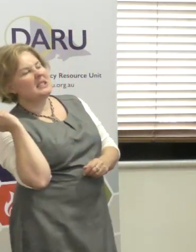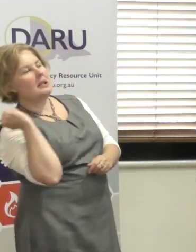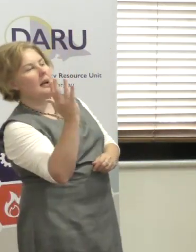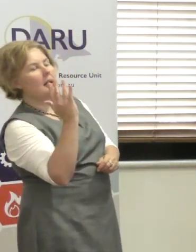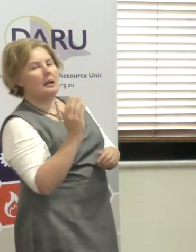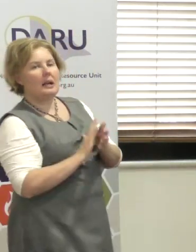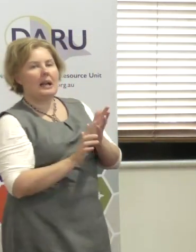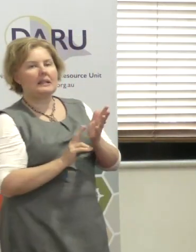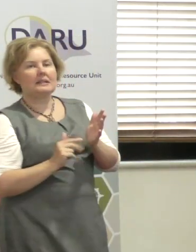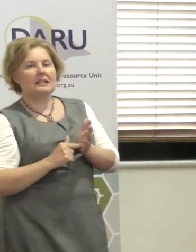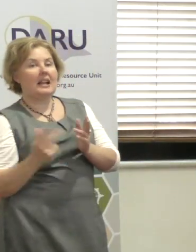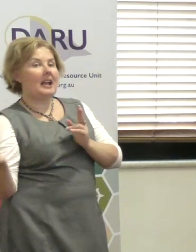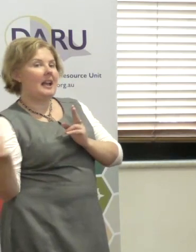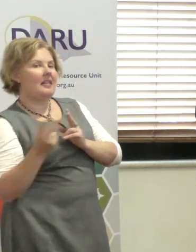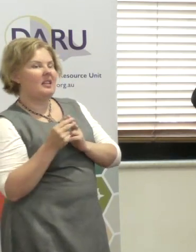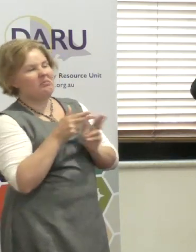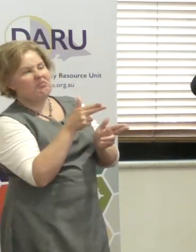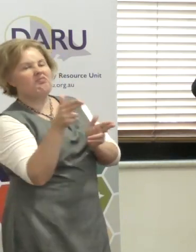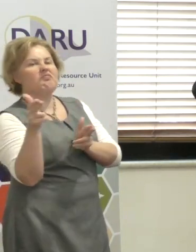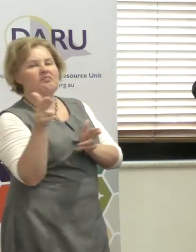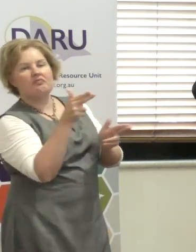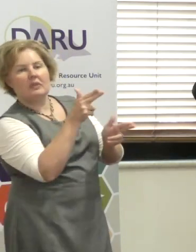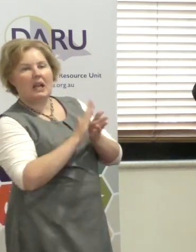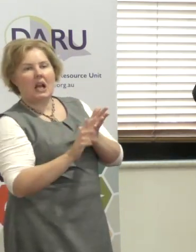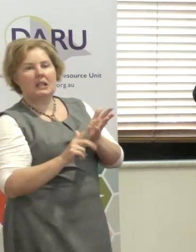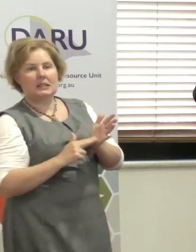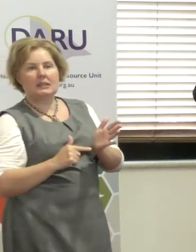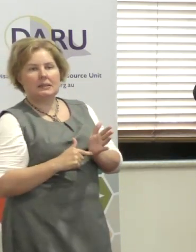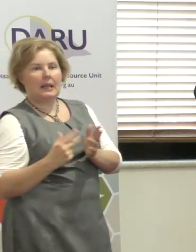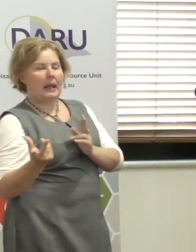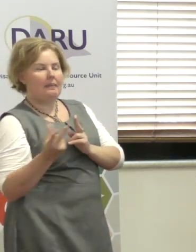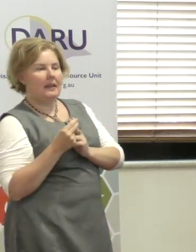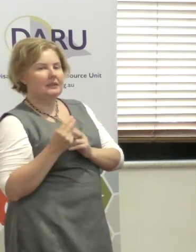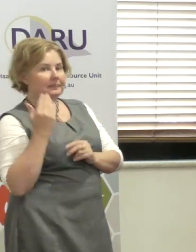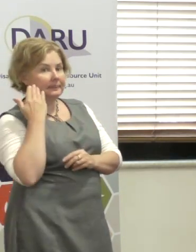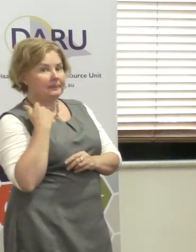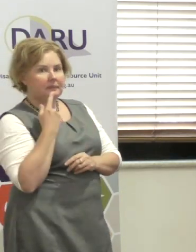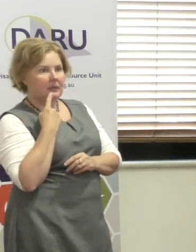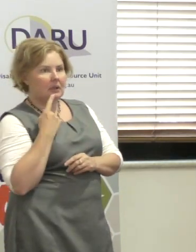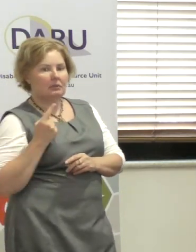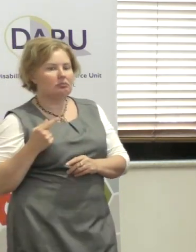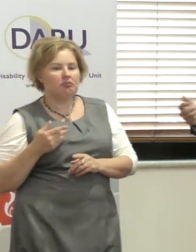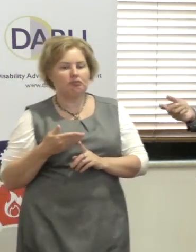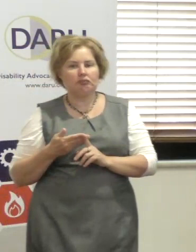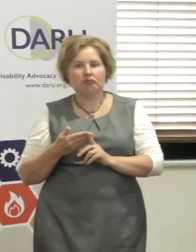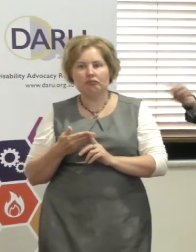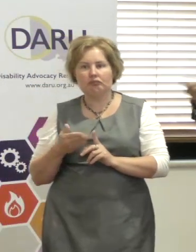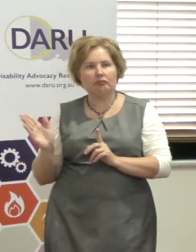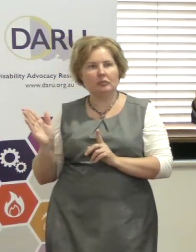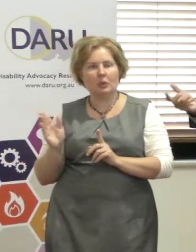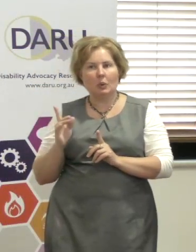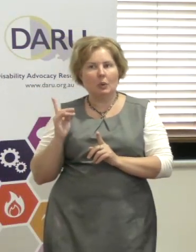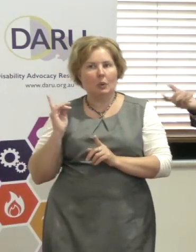spoke about that. We go hunting together, kind of moved from beyond the physical task to I have a